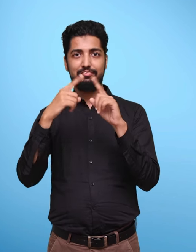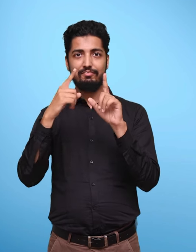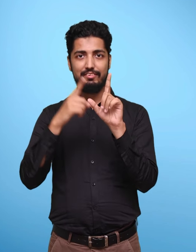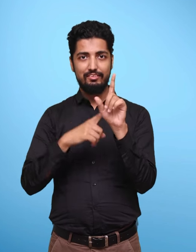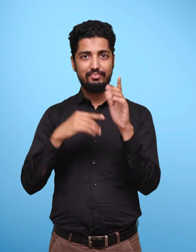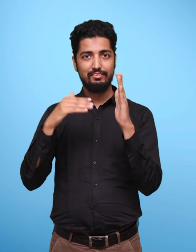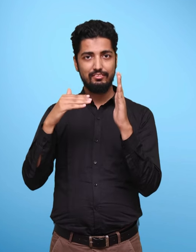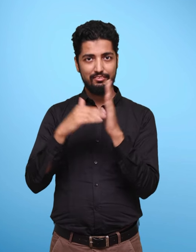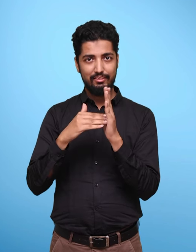X, Y, Z.